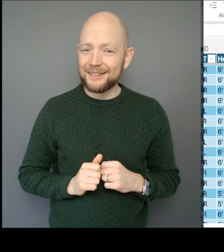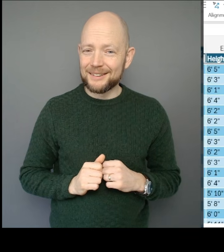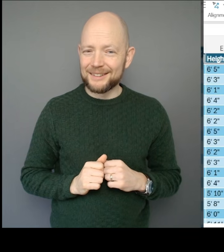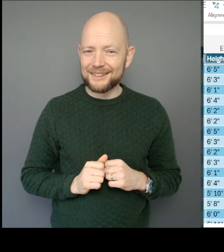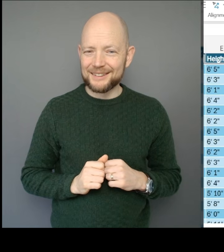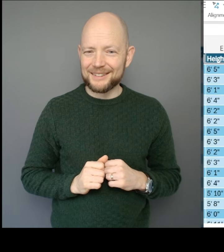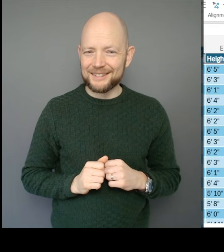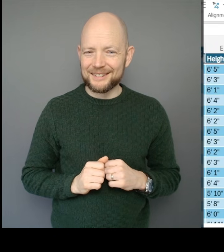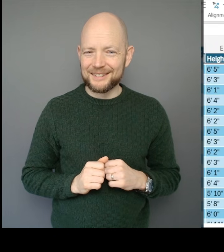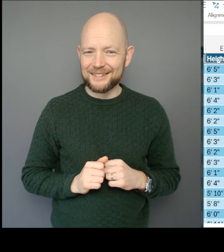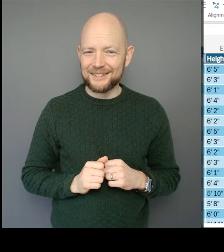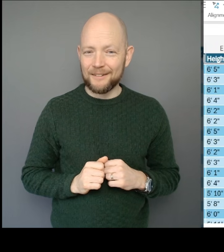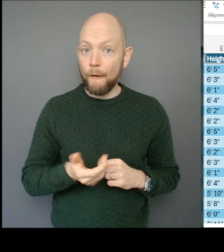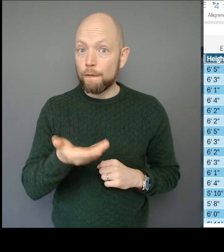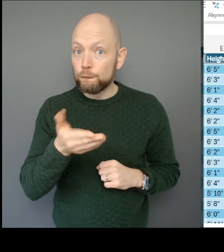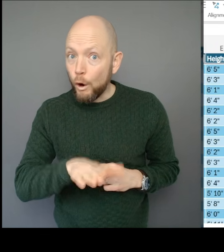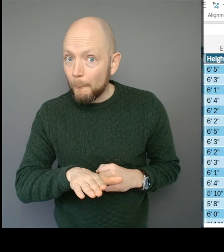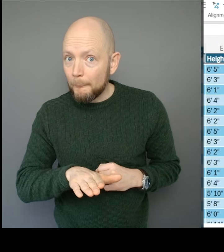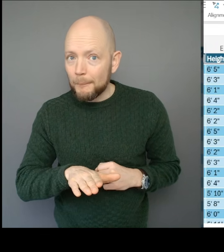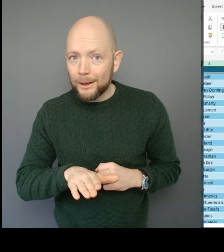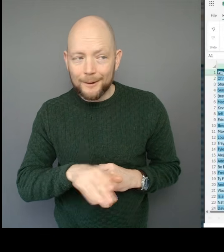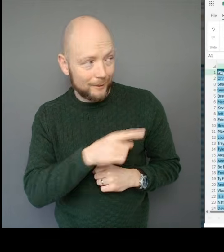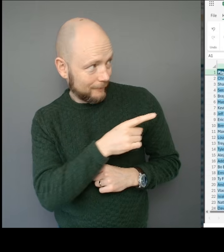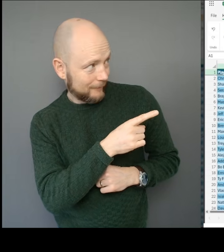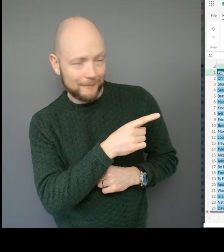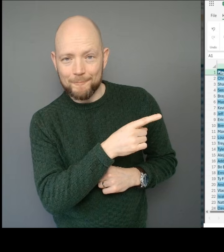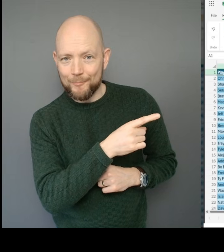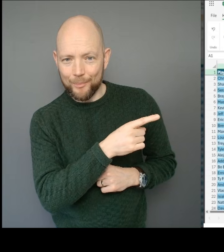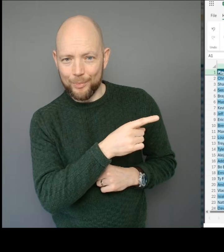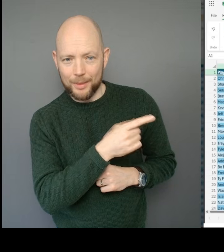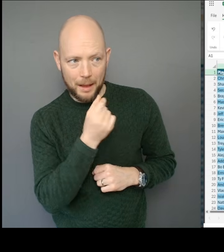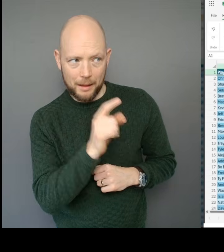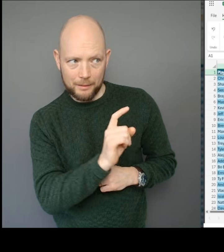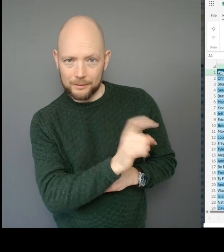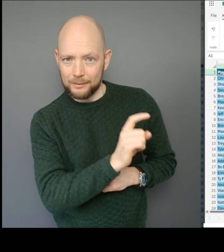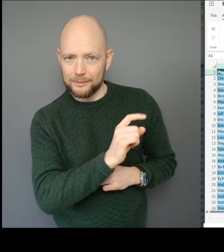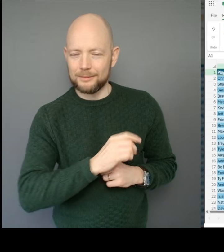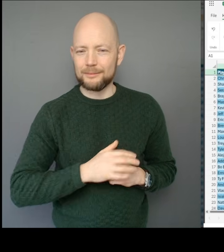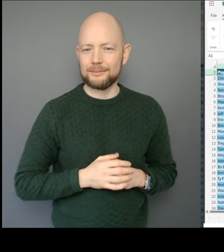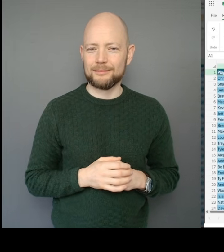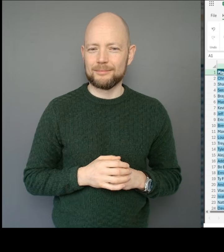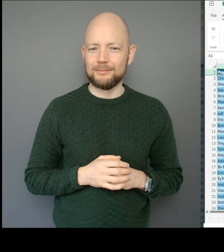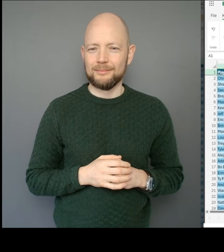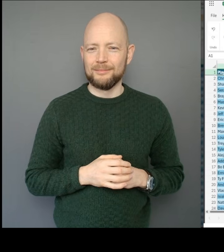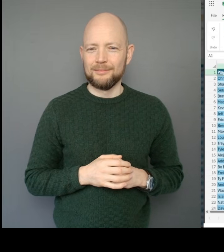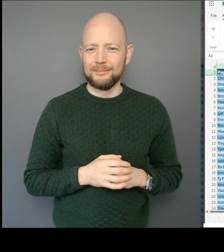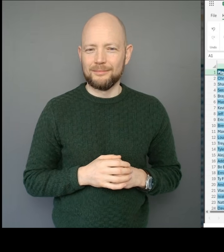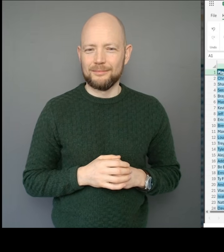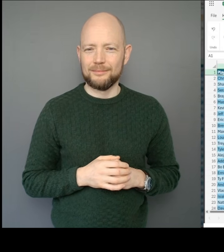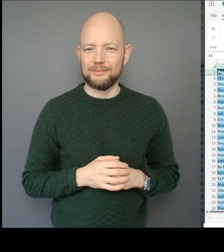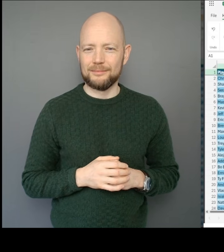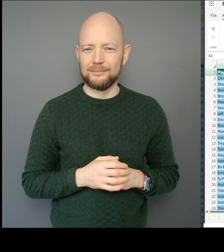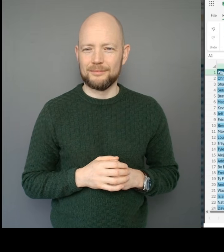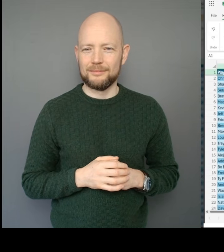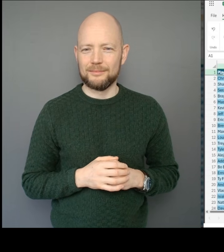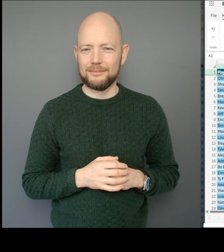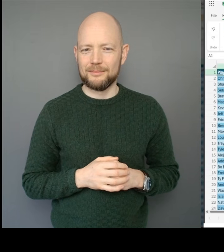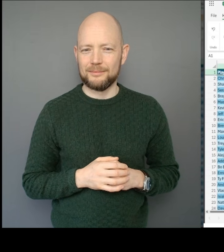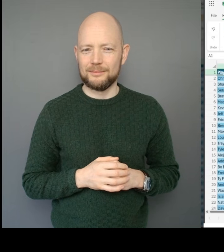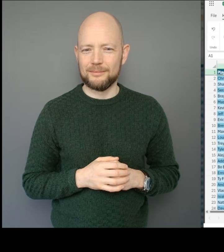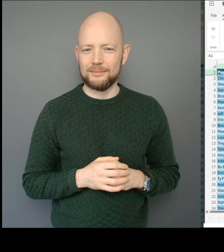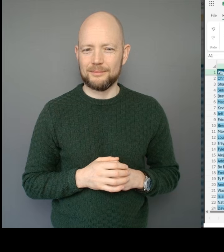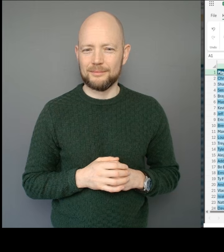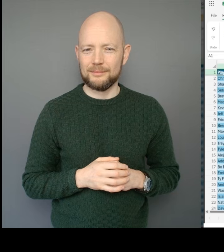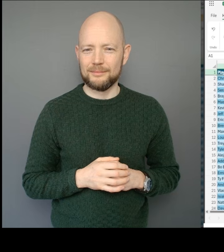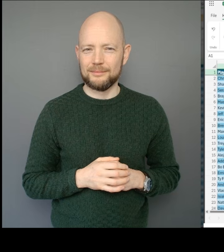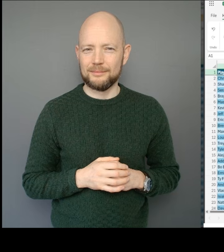here, the source, this is where I got all the information from. So although I put the link in for the document, I don't think it used that Word document